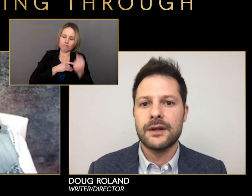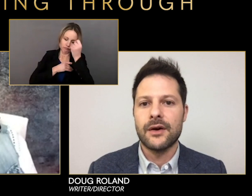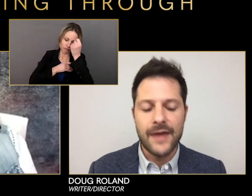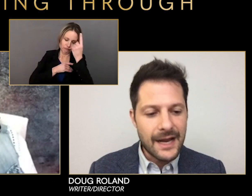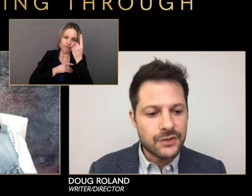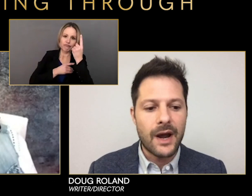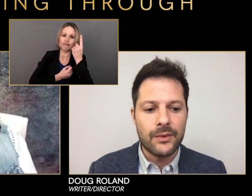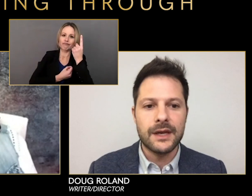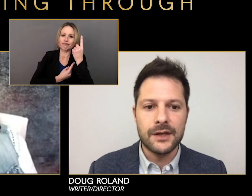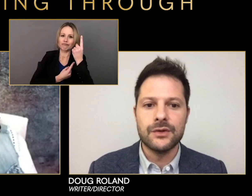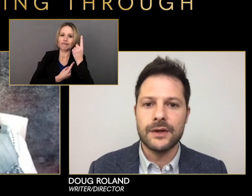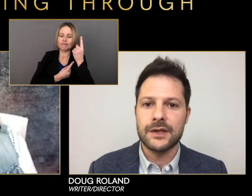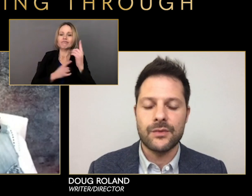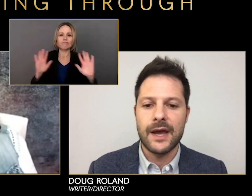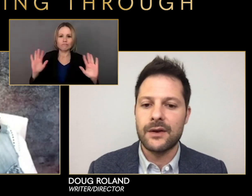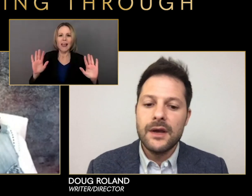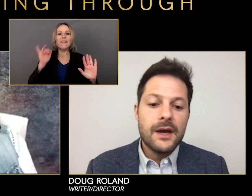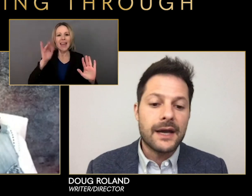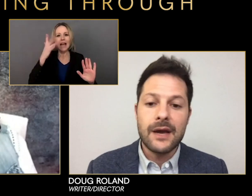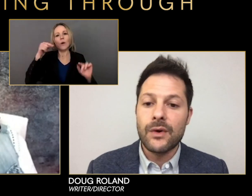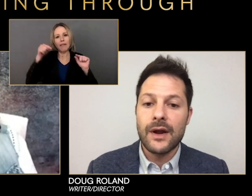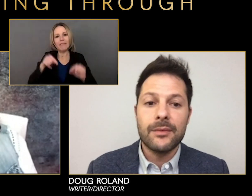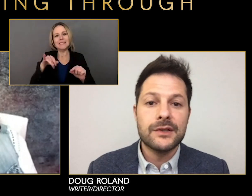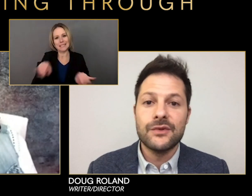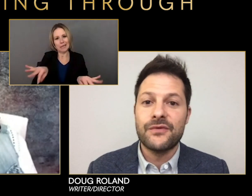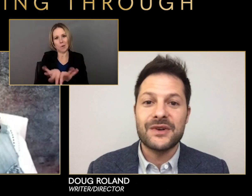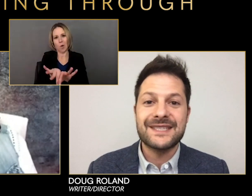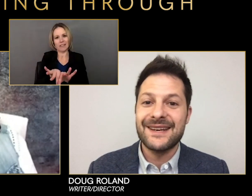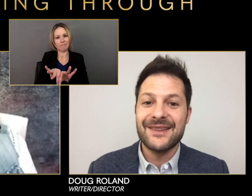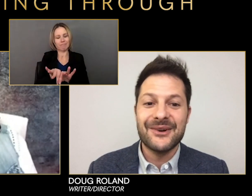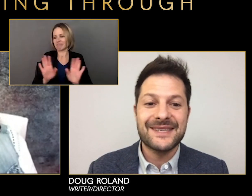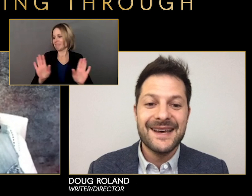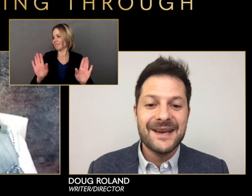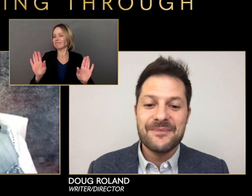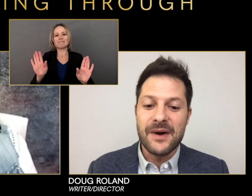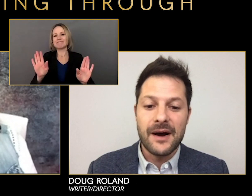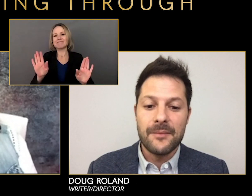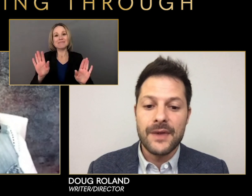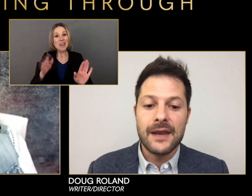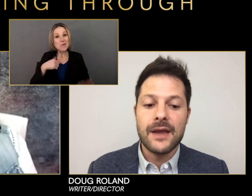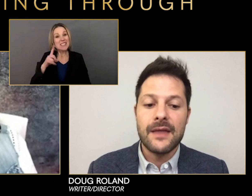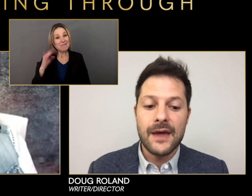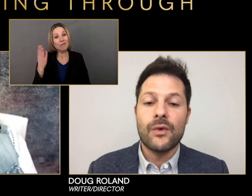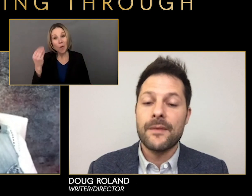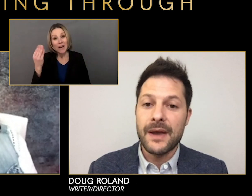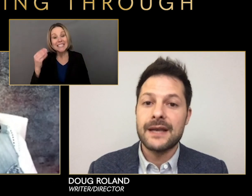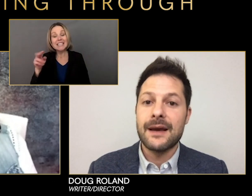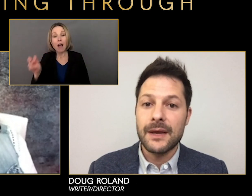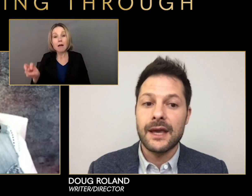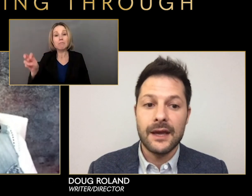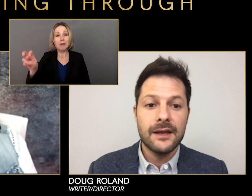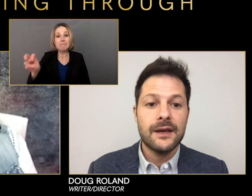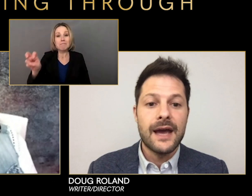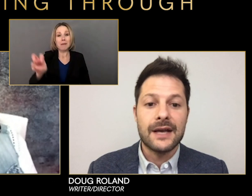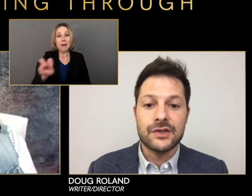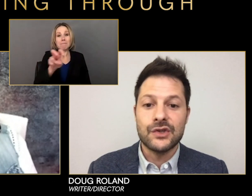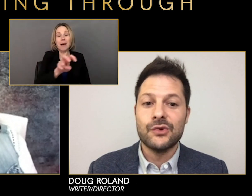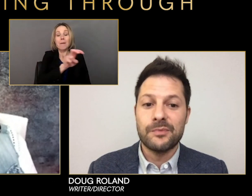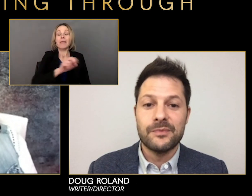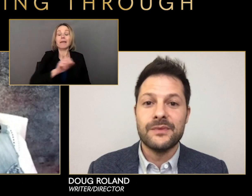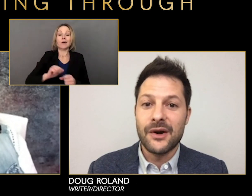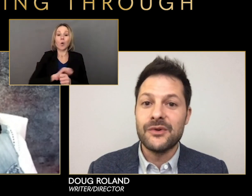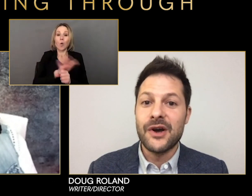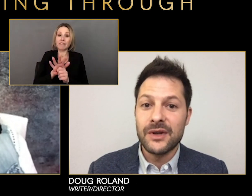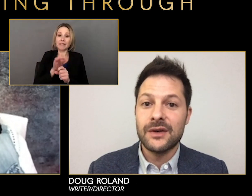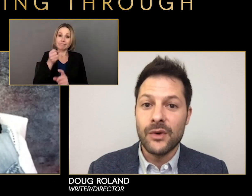important. That's why we need to do it this way. And again, we were able to do 14 of those. And then when the pandemic hit, as